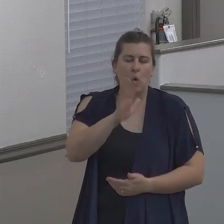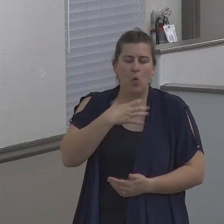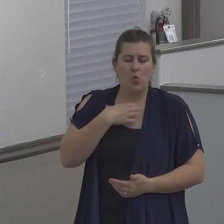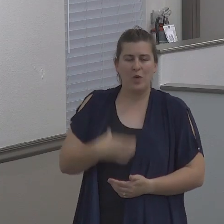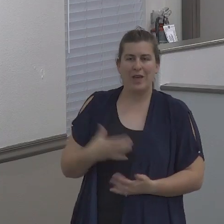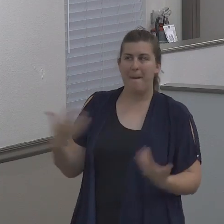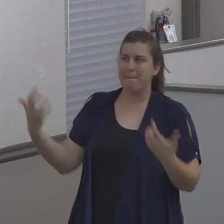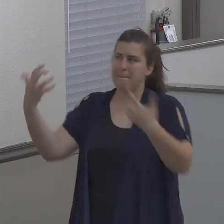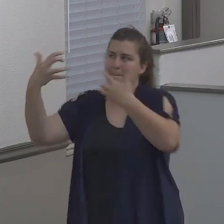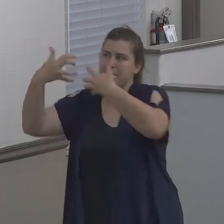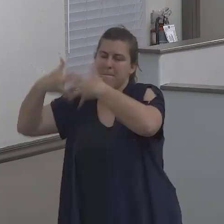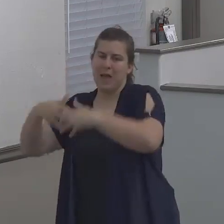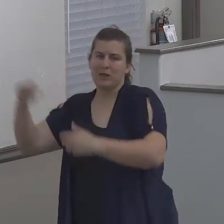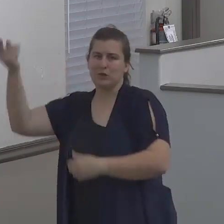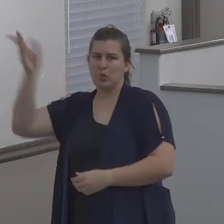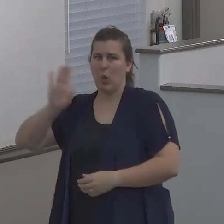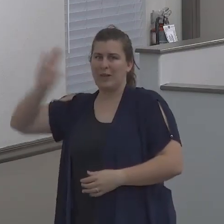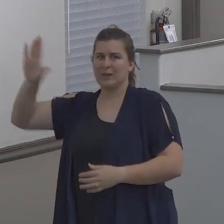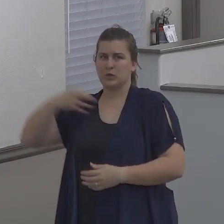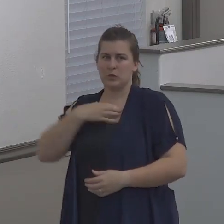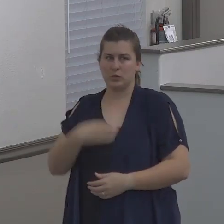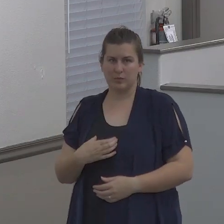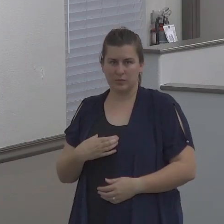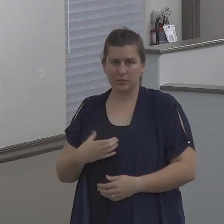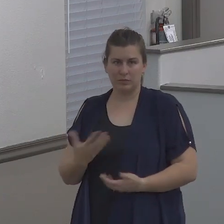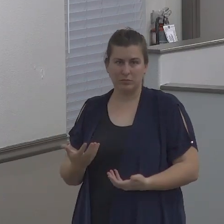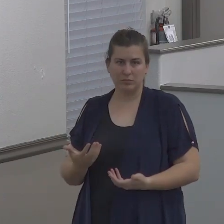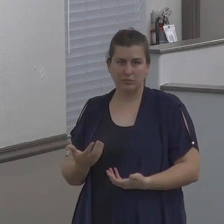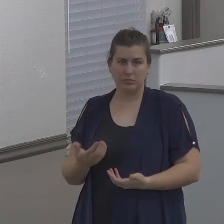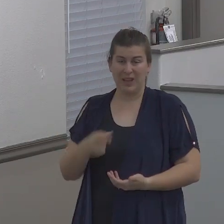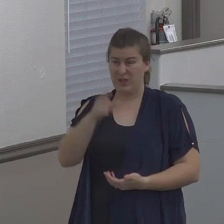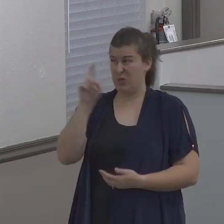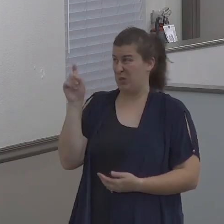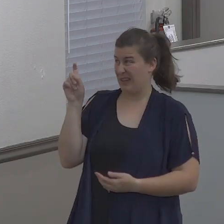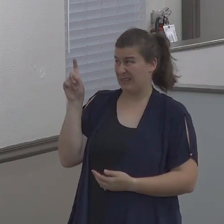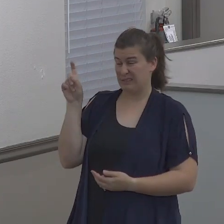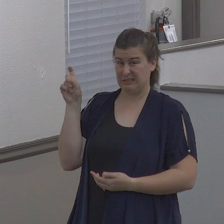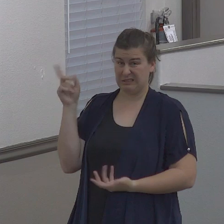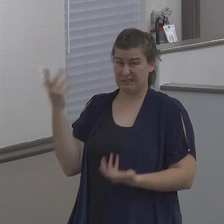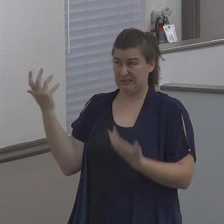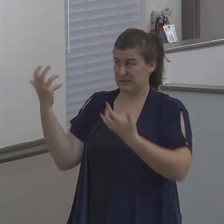But is your will my will? Is that God's will? And have we even